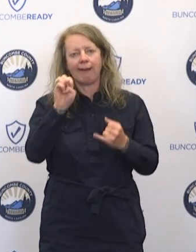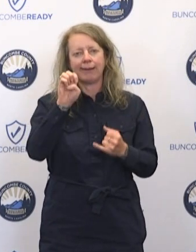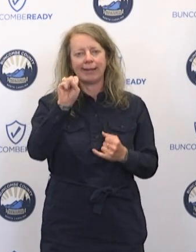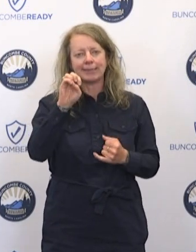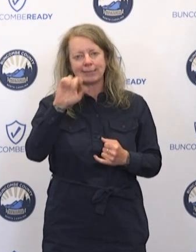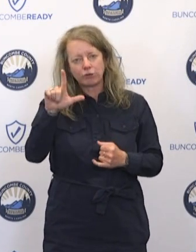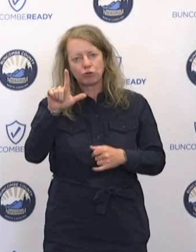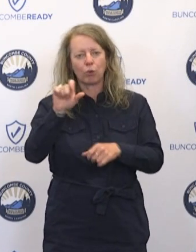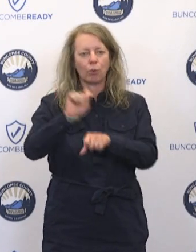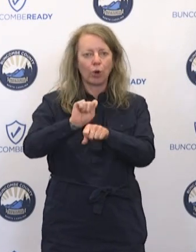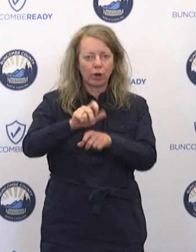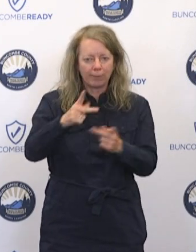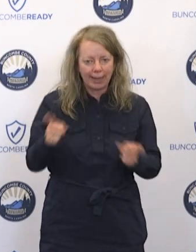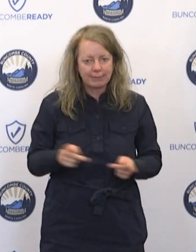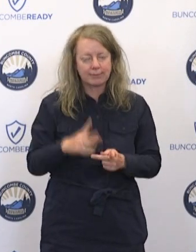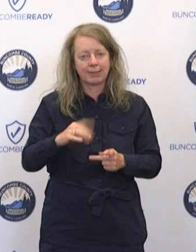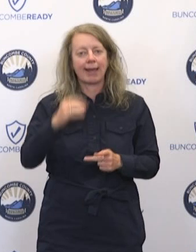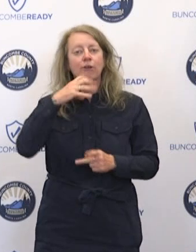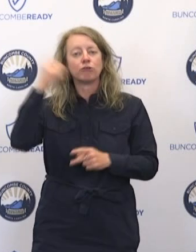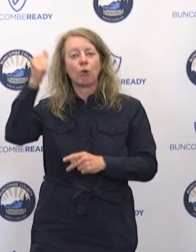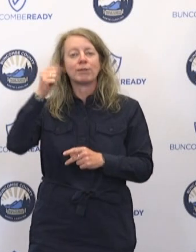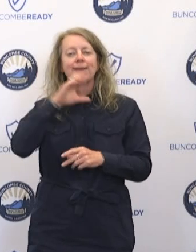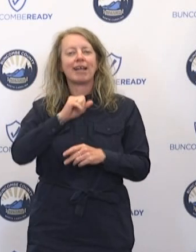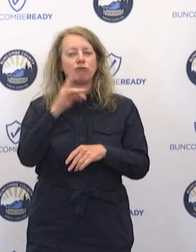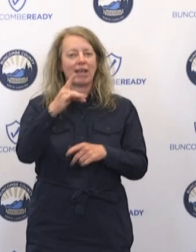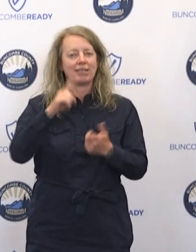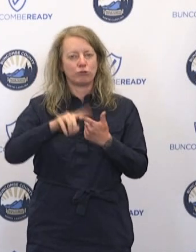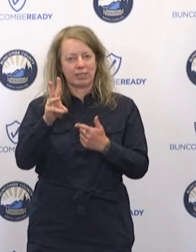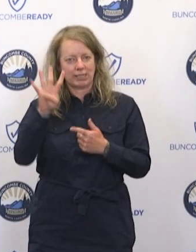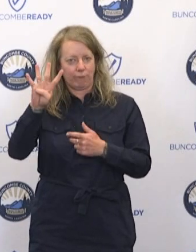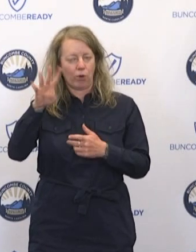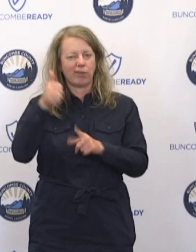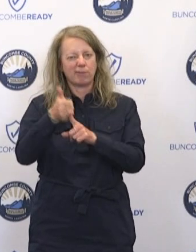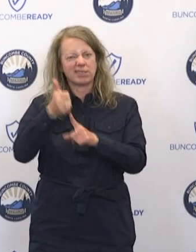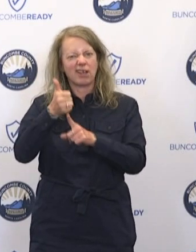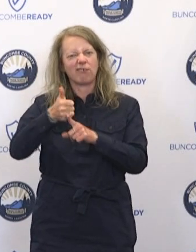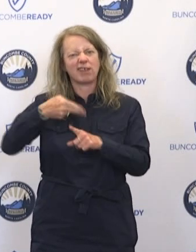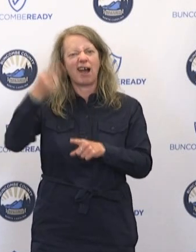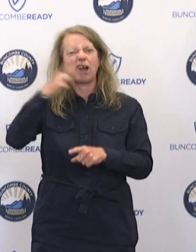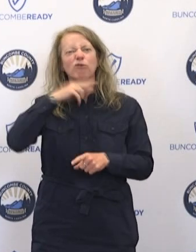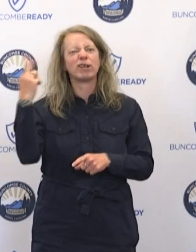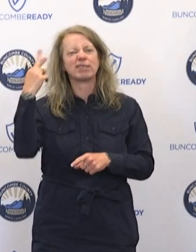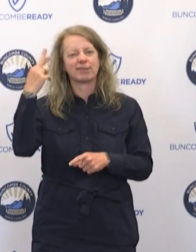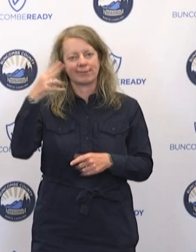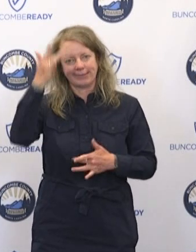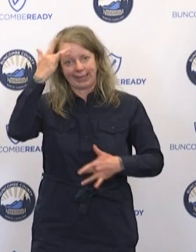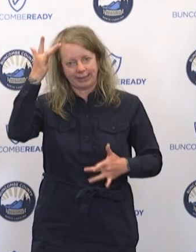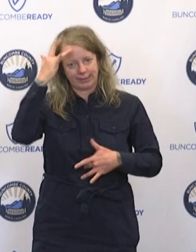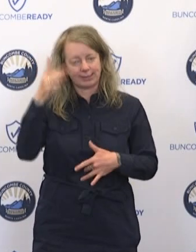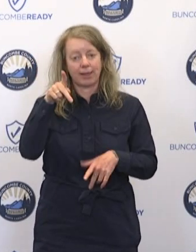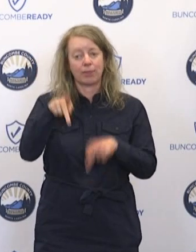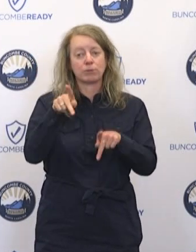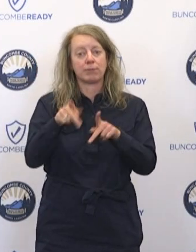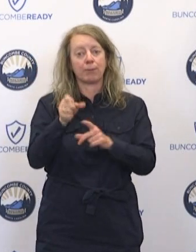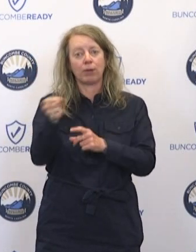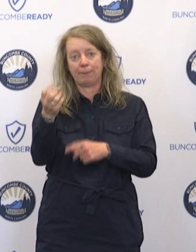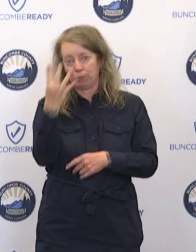to 64 with high-risk medical conditions, incarcerated individuals, and those experiencing